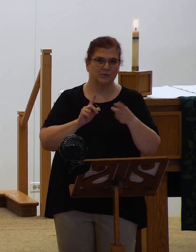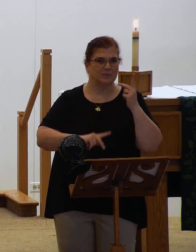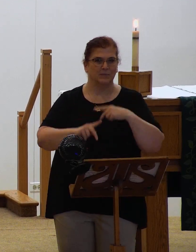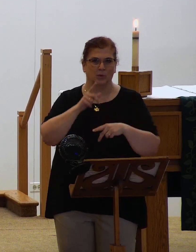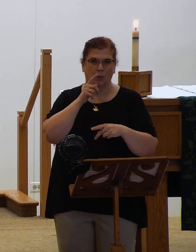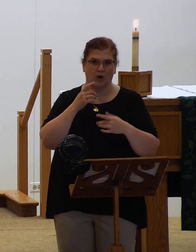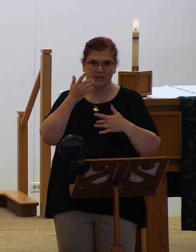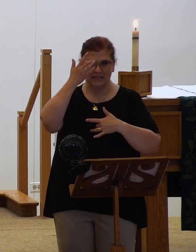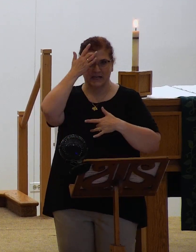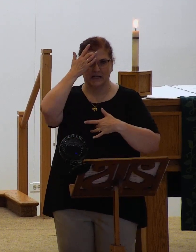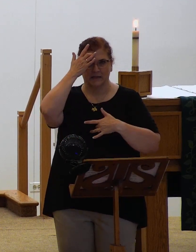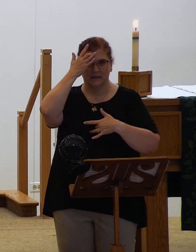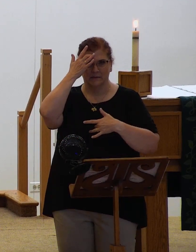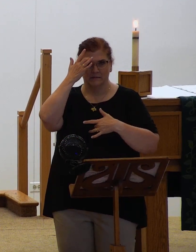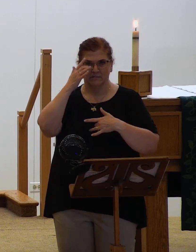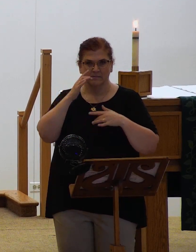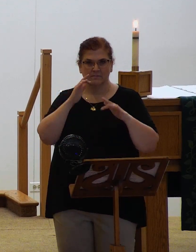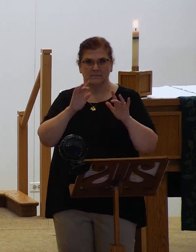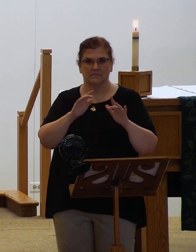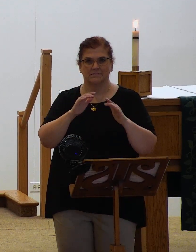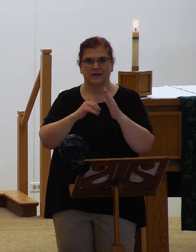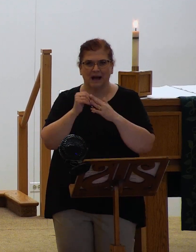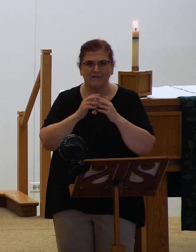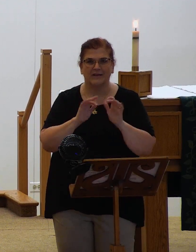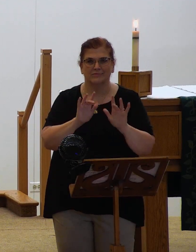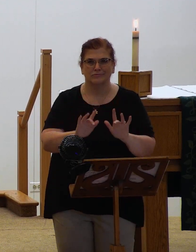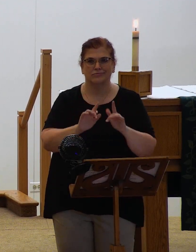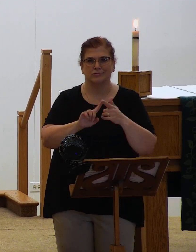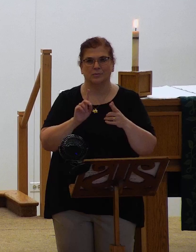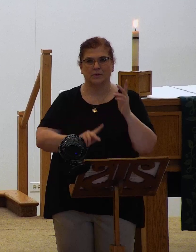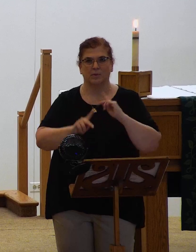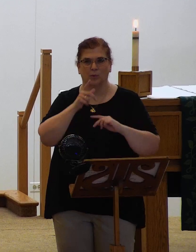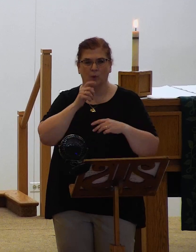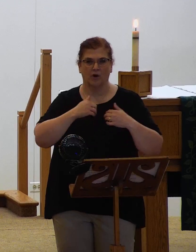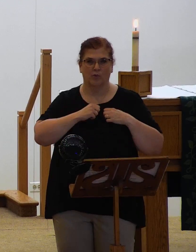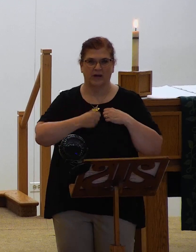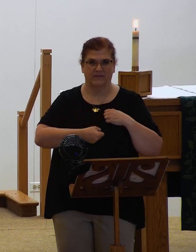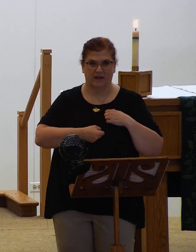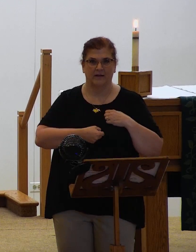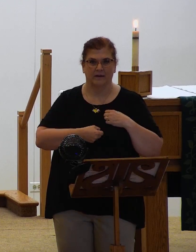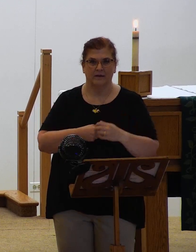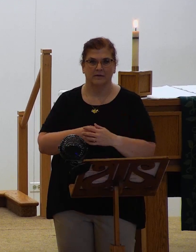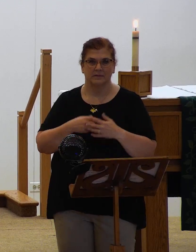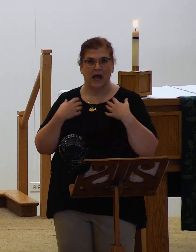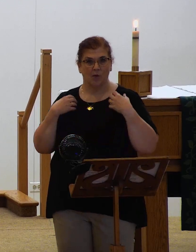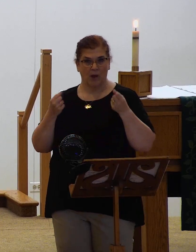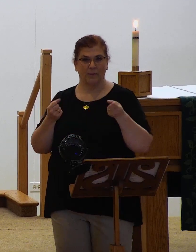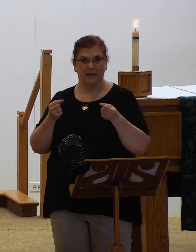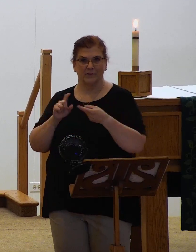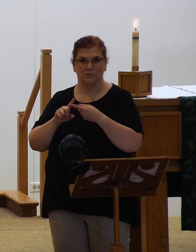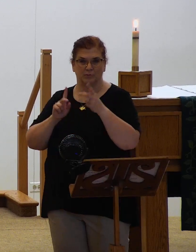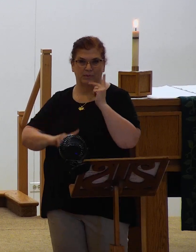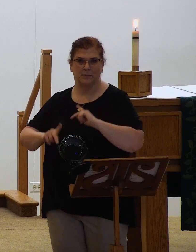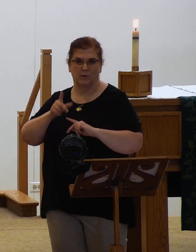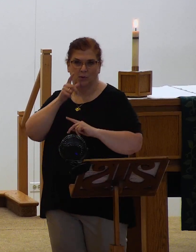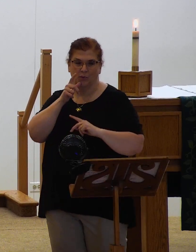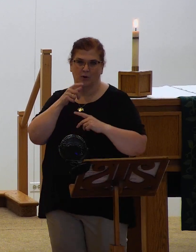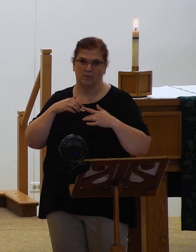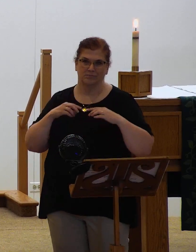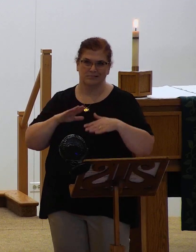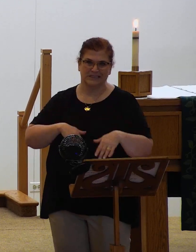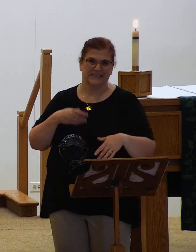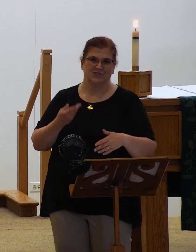sick, consolation to those who are grieving, and well-being to those who